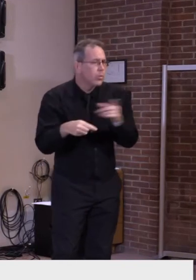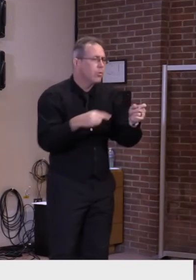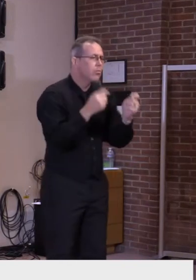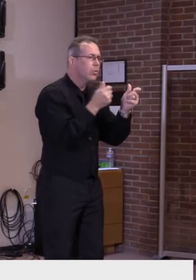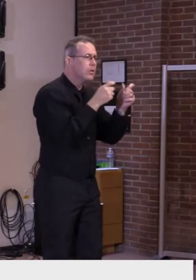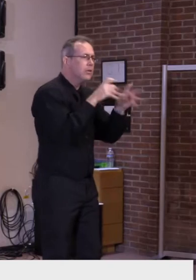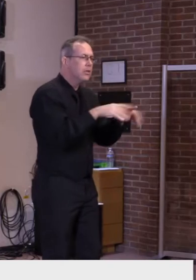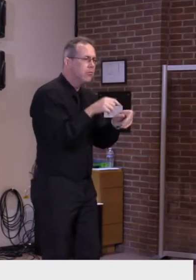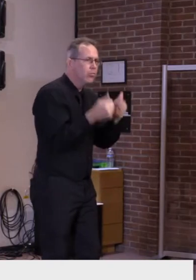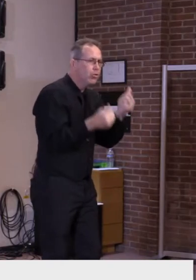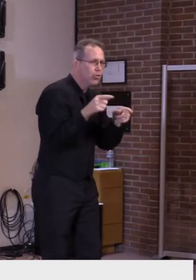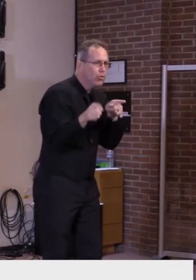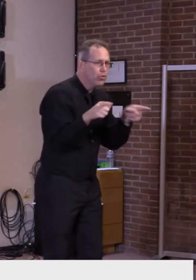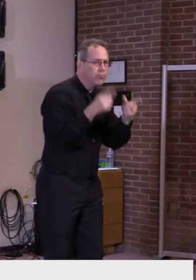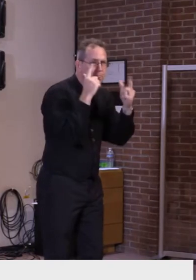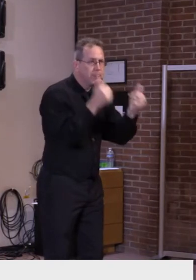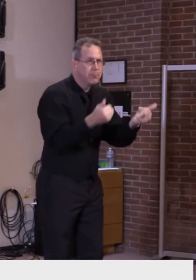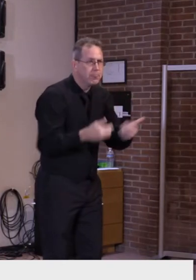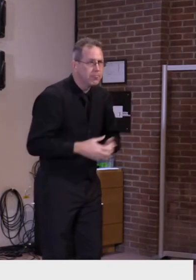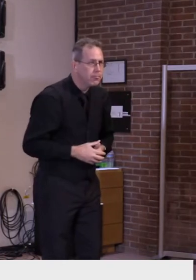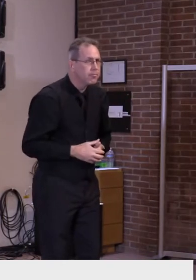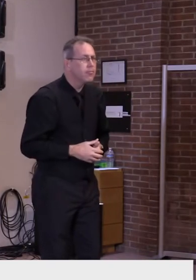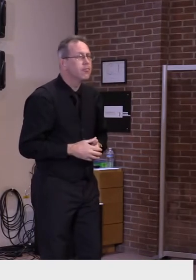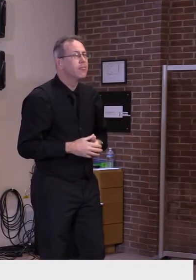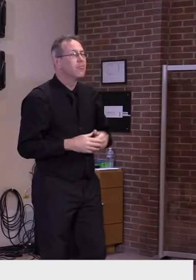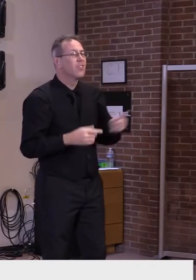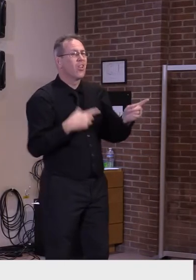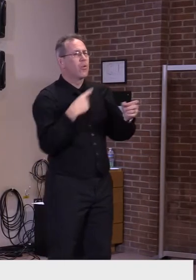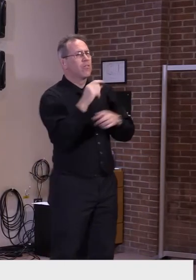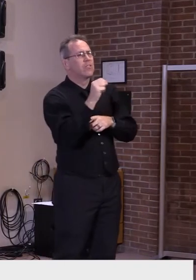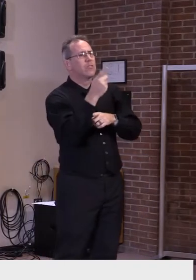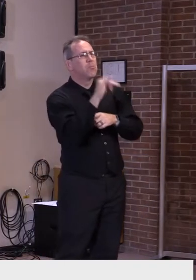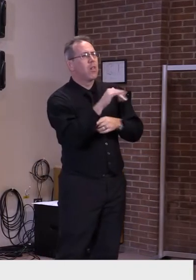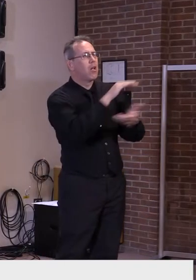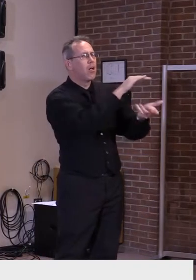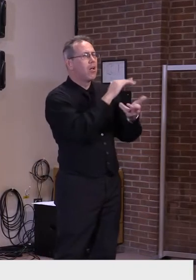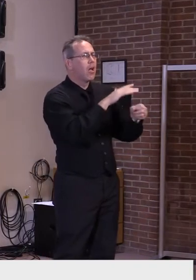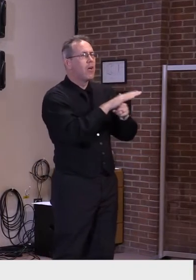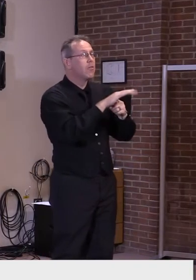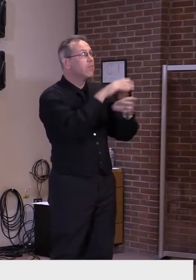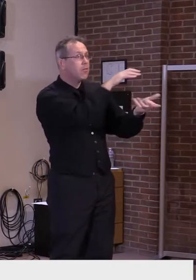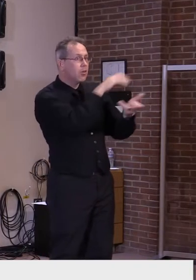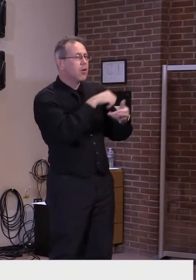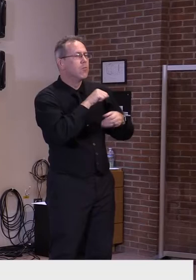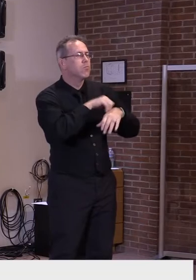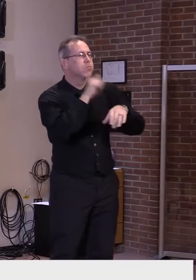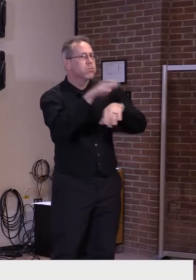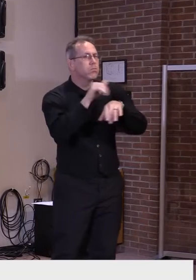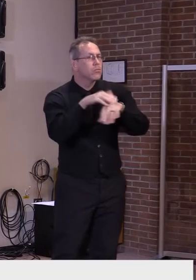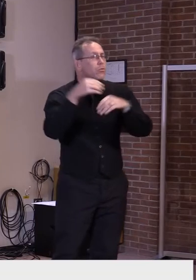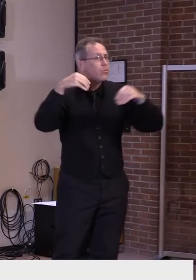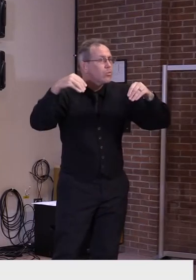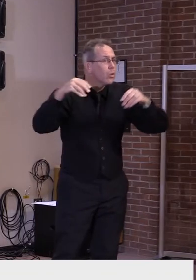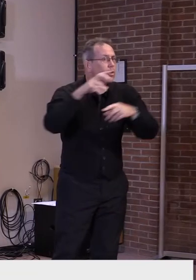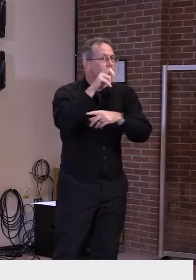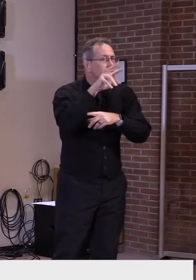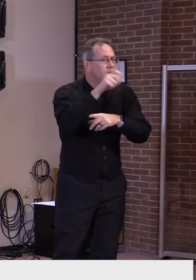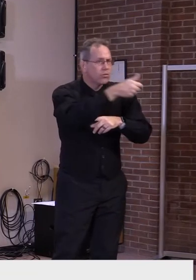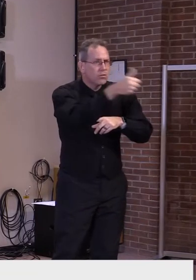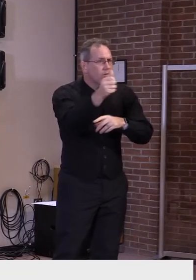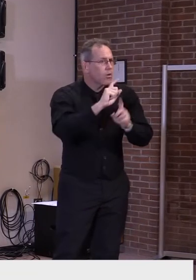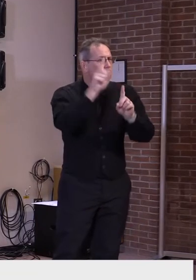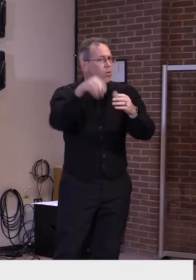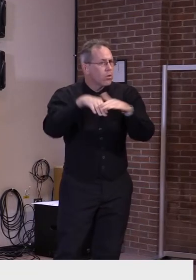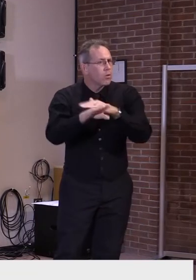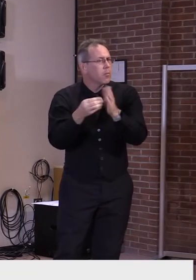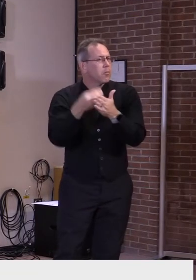right to your front door, or at least near your front door. So let me check on the availability of PCR in